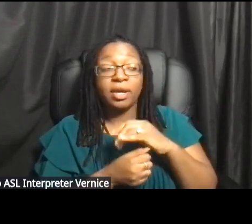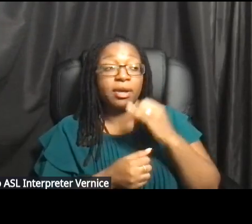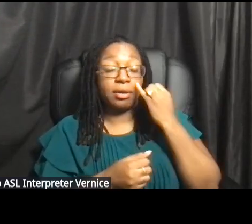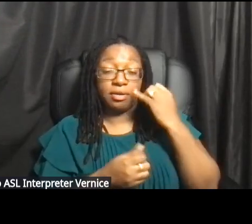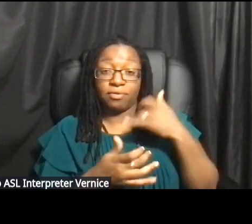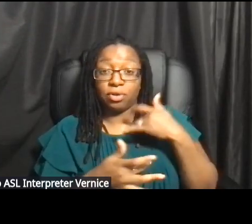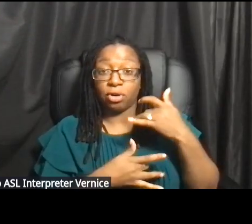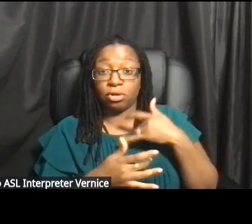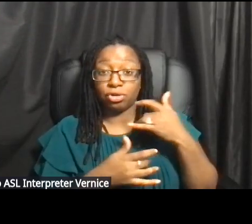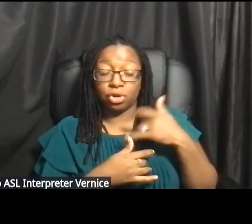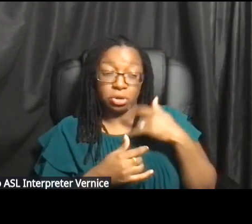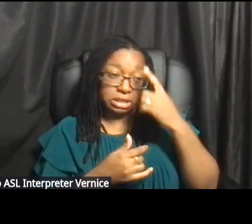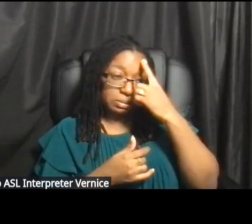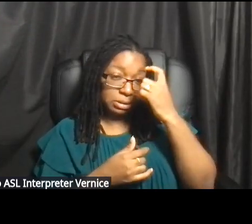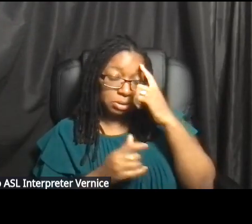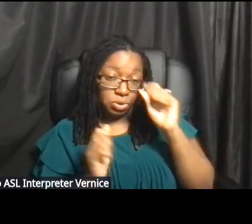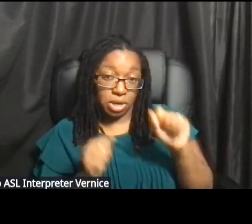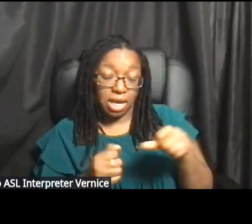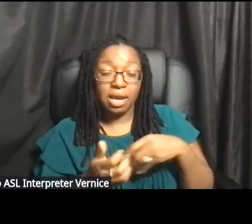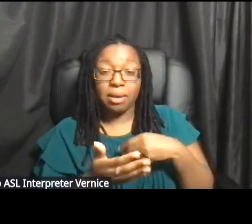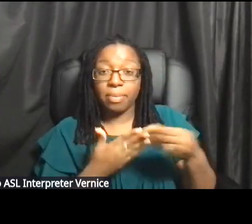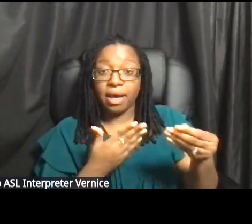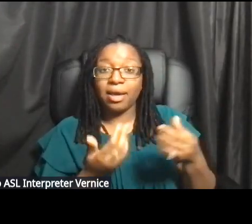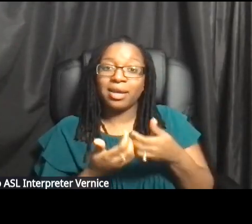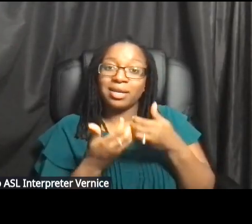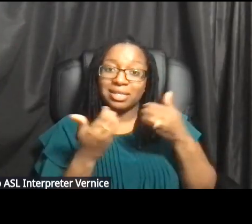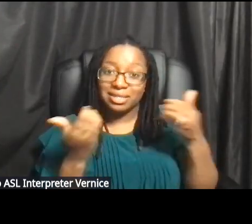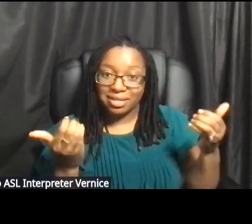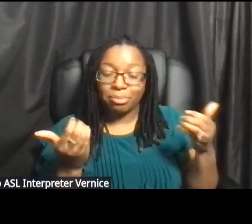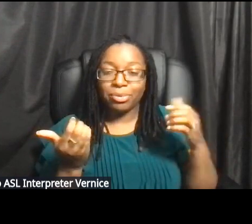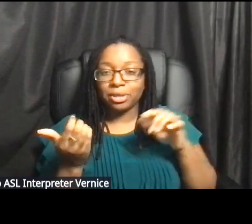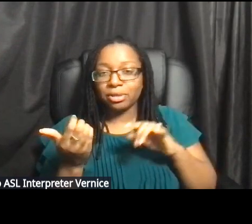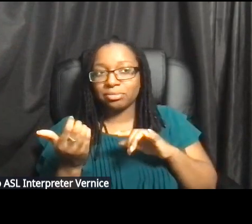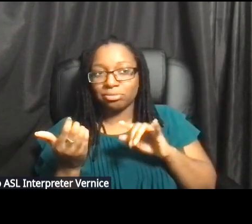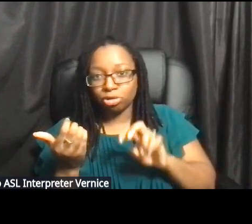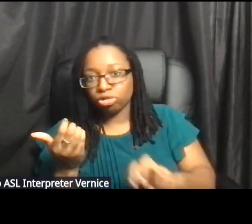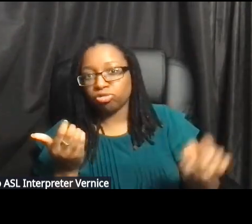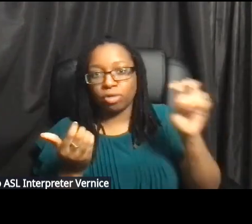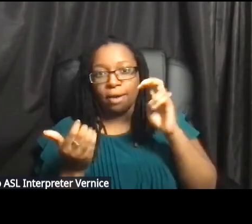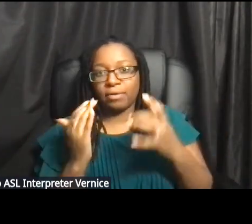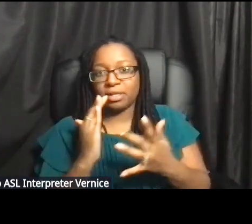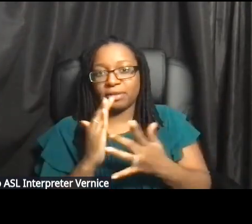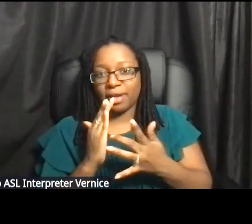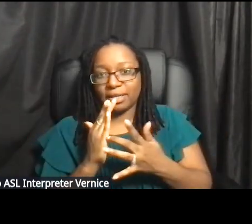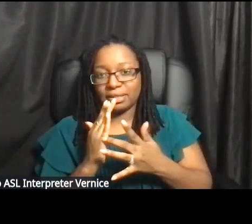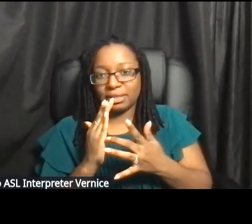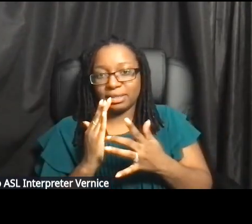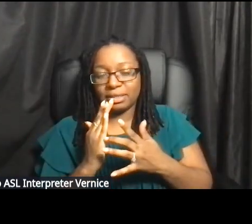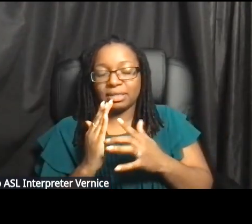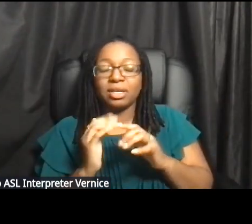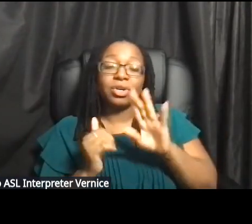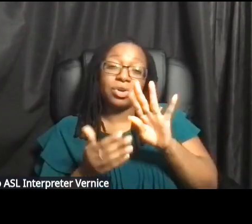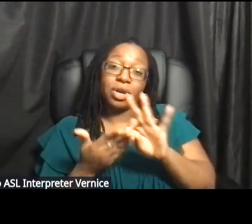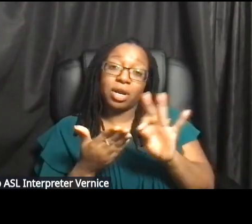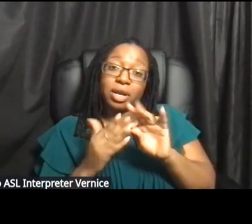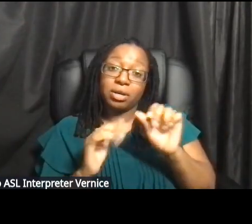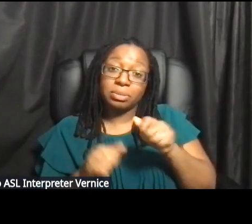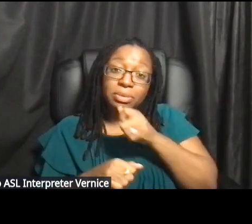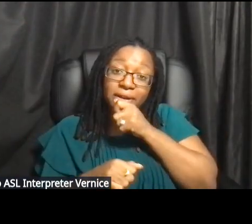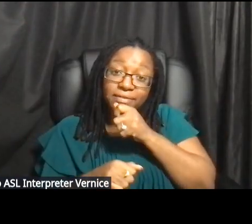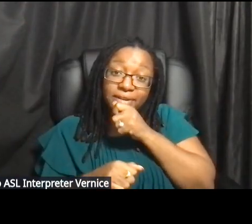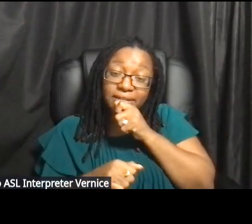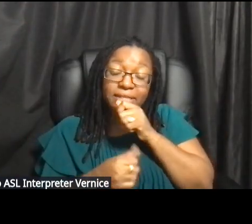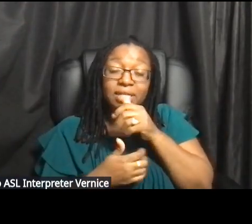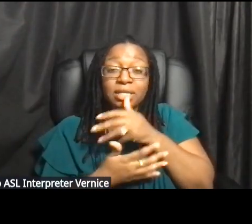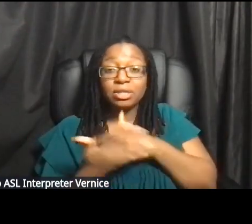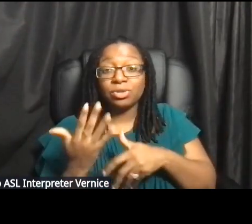things cleared out, you can buy or borrow a separate travel-specific device. You can make your accounts private. You can delete social apps off of your